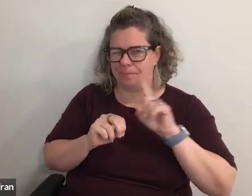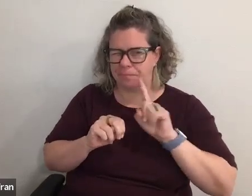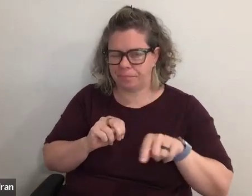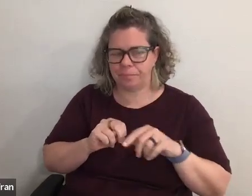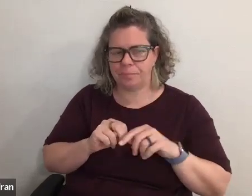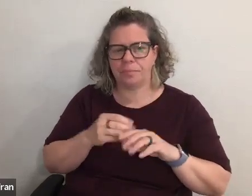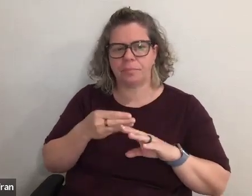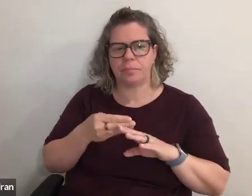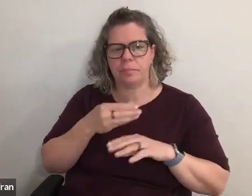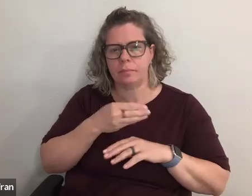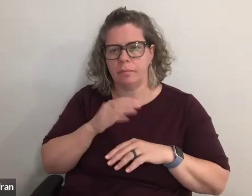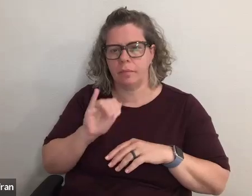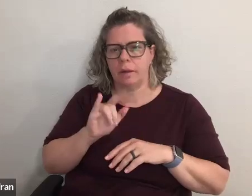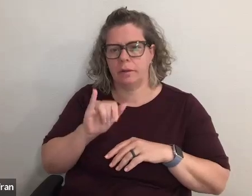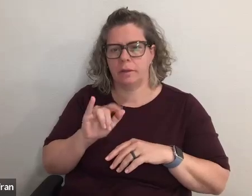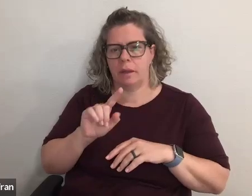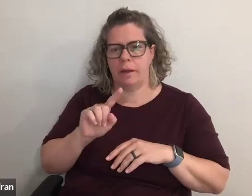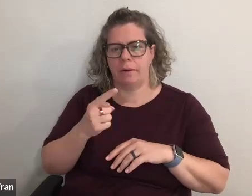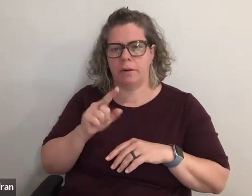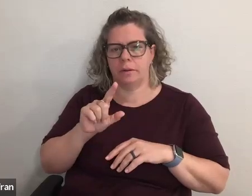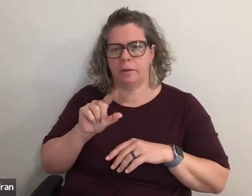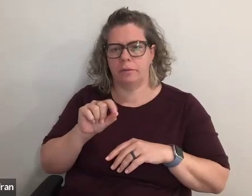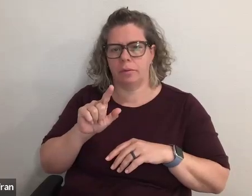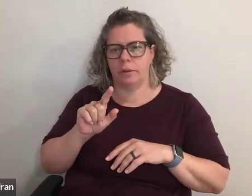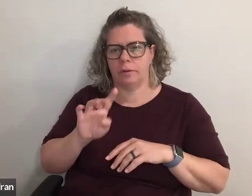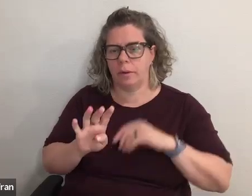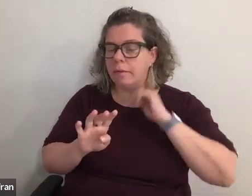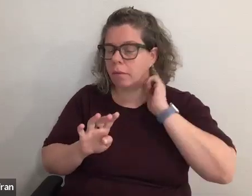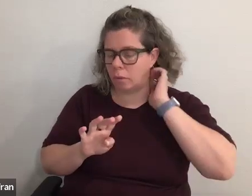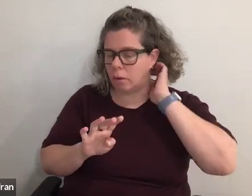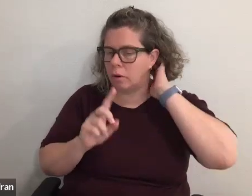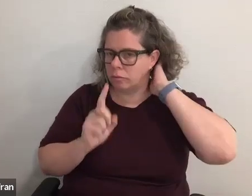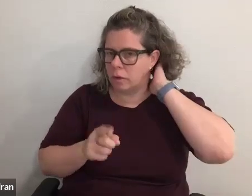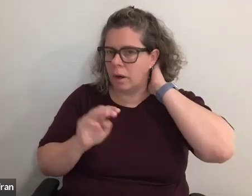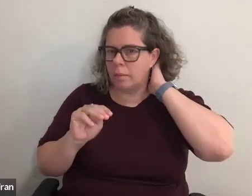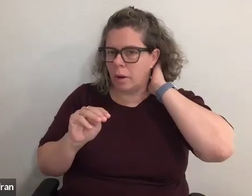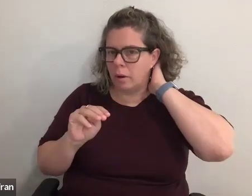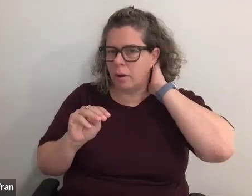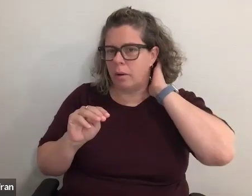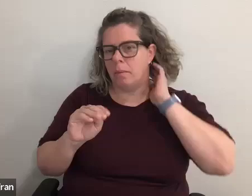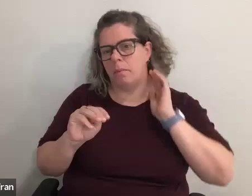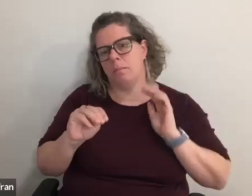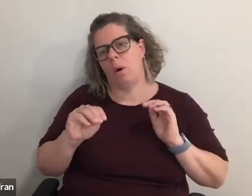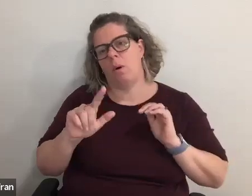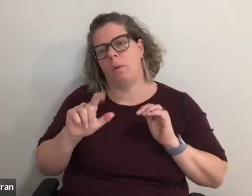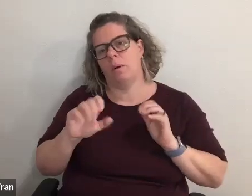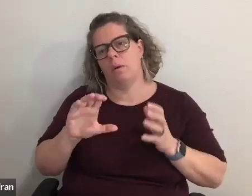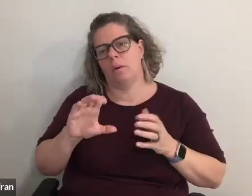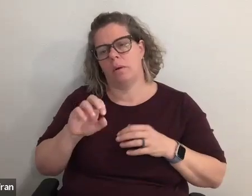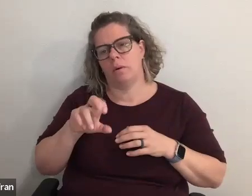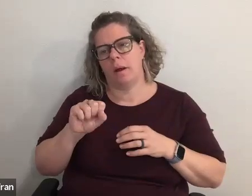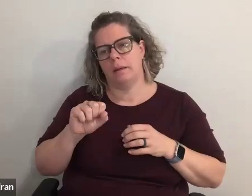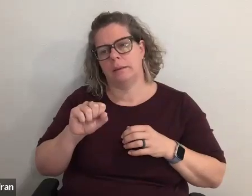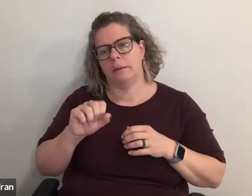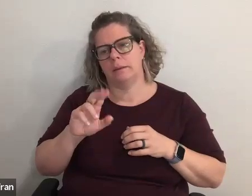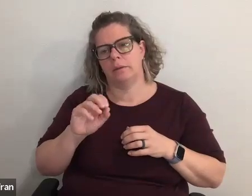So before July 1st of 2024, there were mobile crisis units for each region. And those,